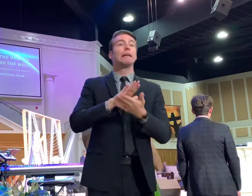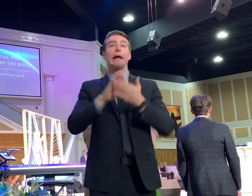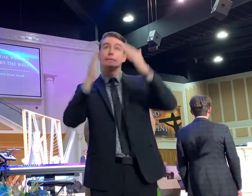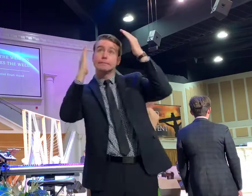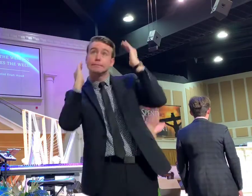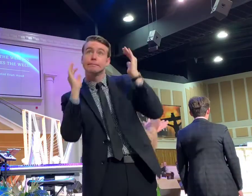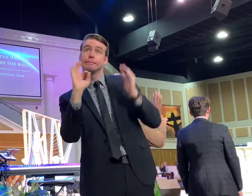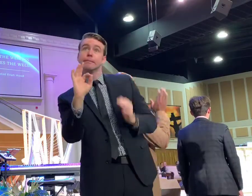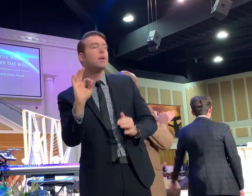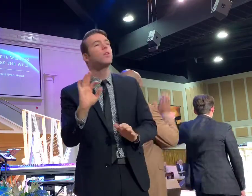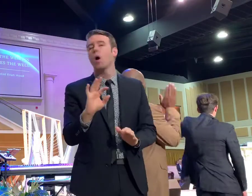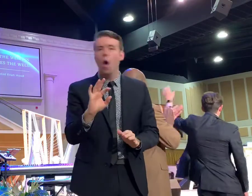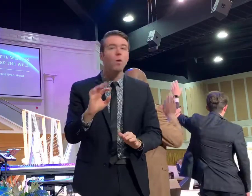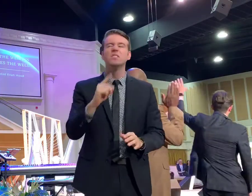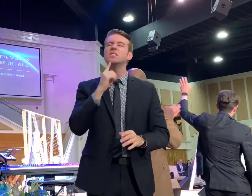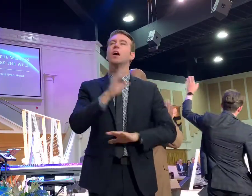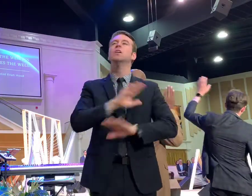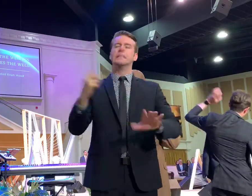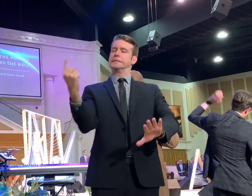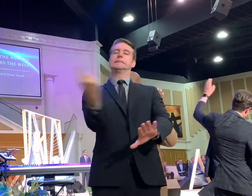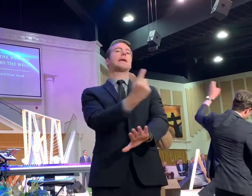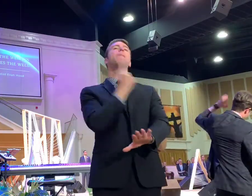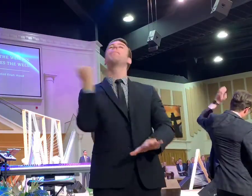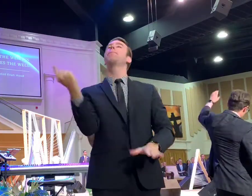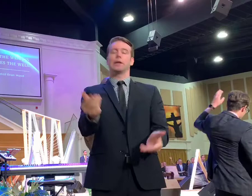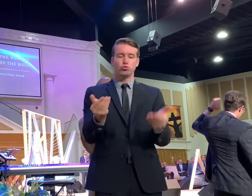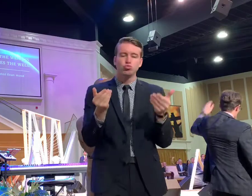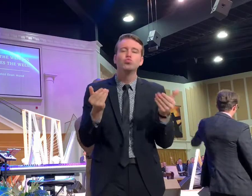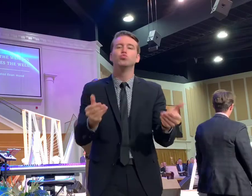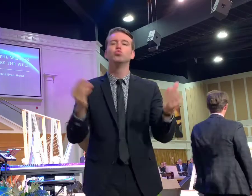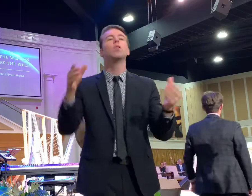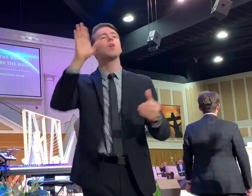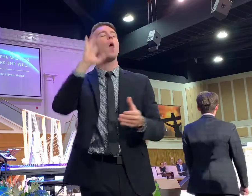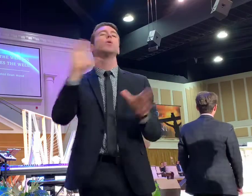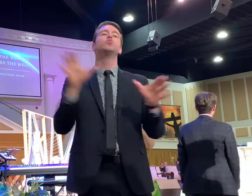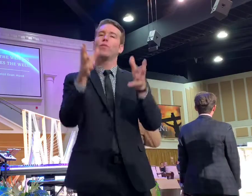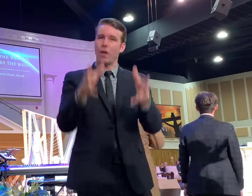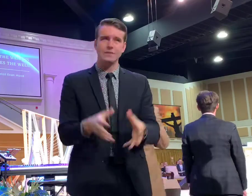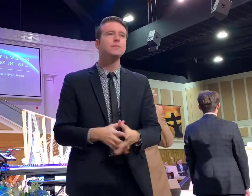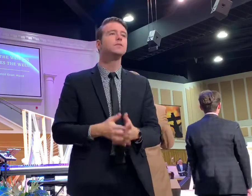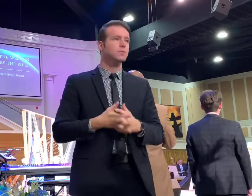All you got to say is, just give me a weapon of any kind.